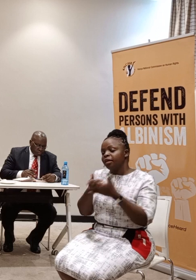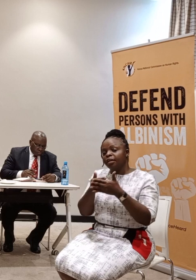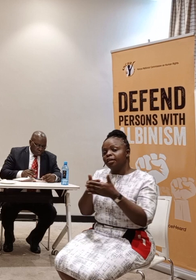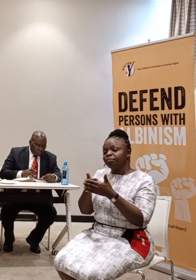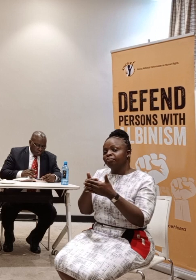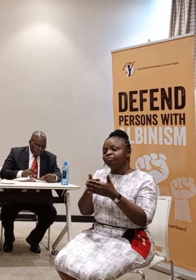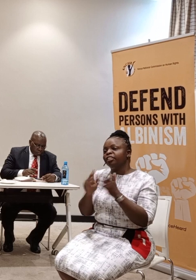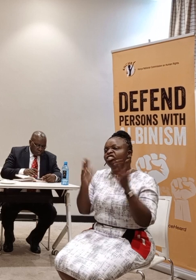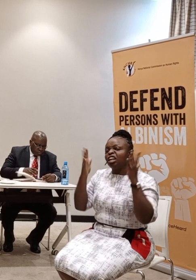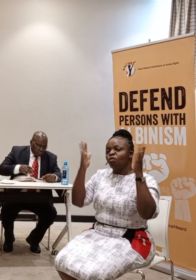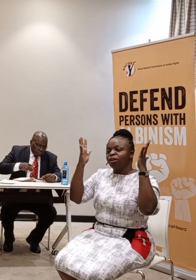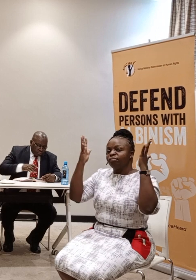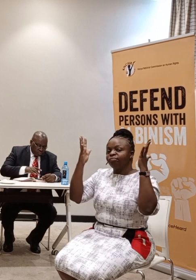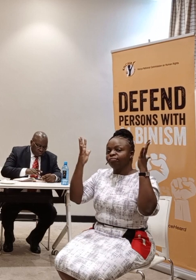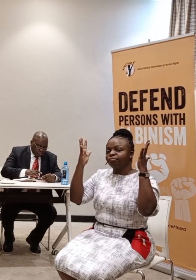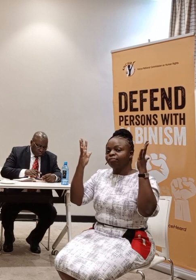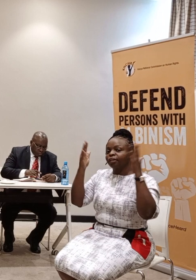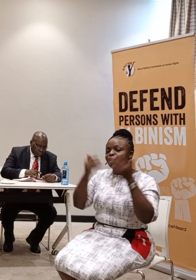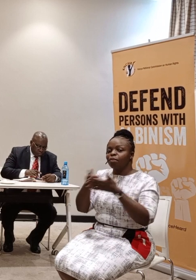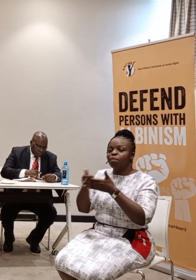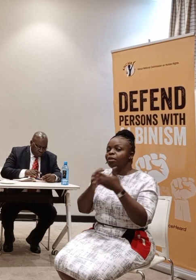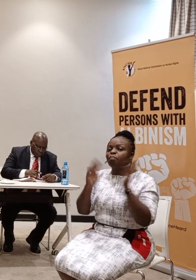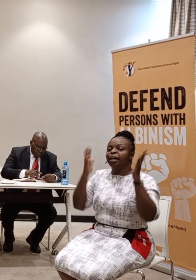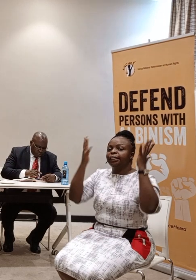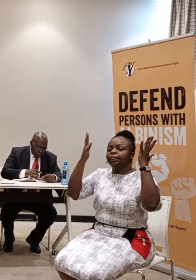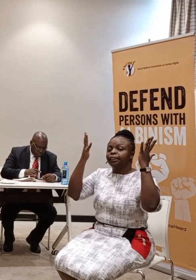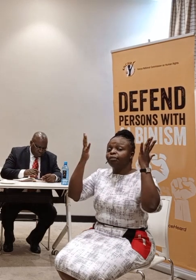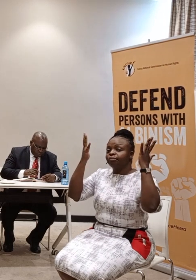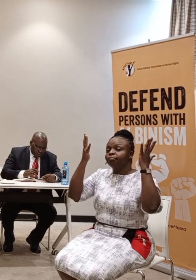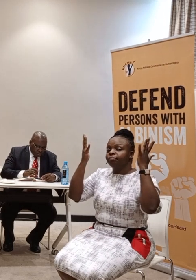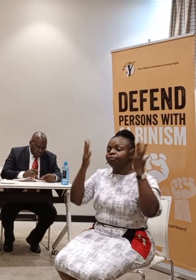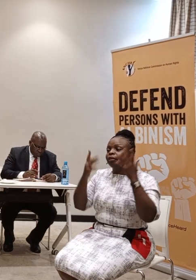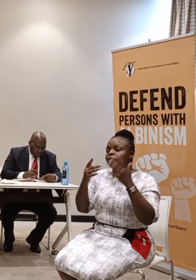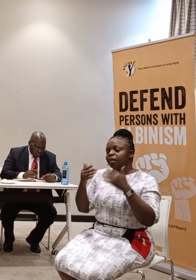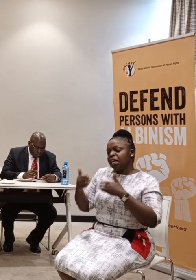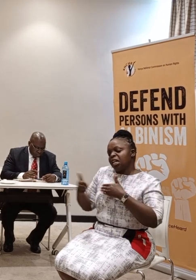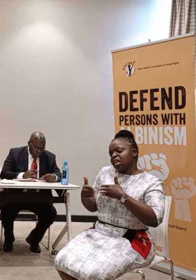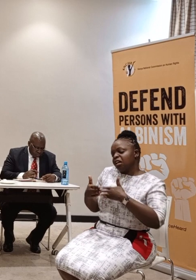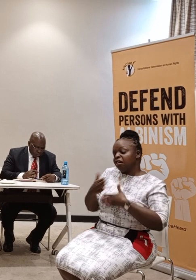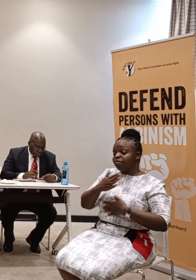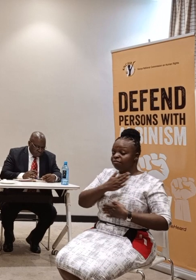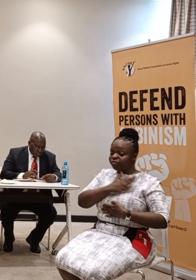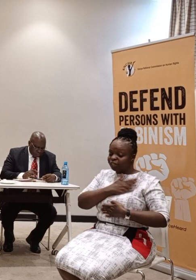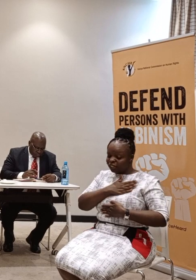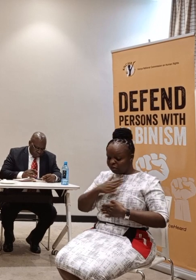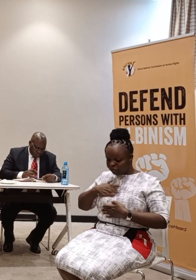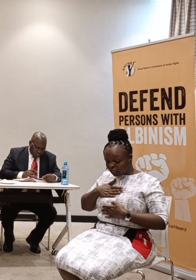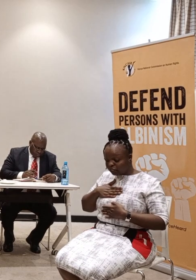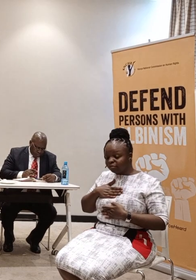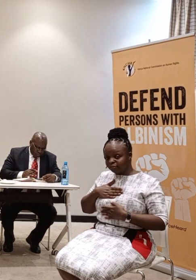and this of a very, very close friend, and she was telling us one of